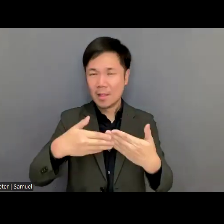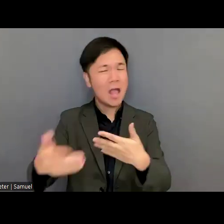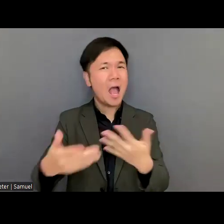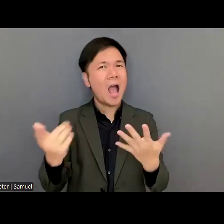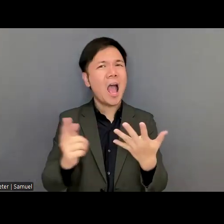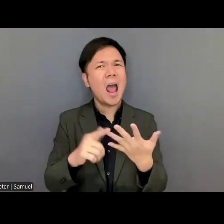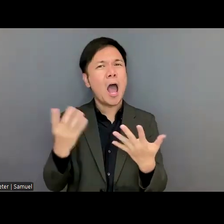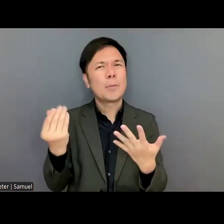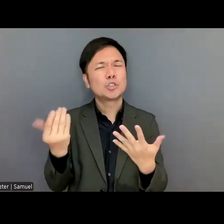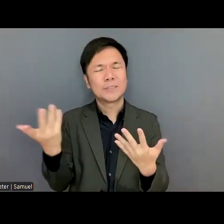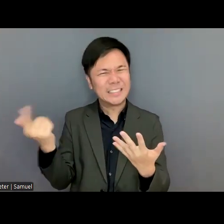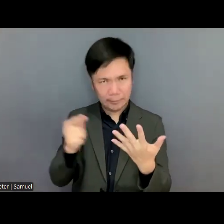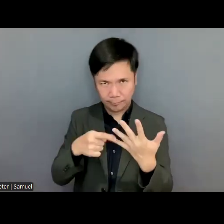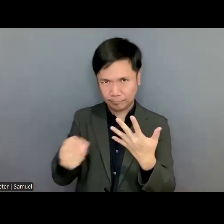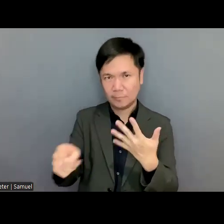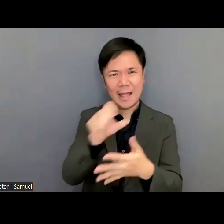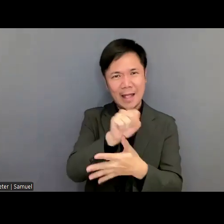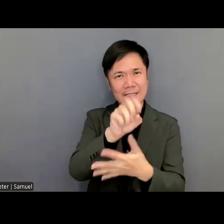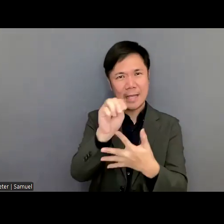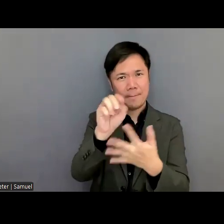that specific commitment.